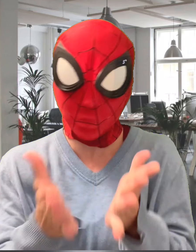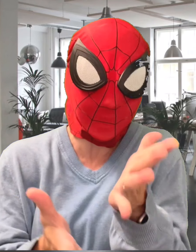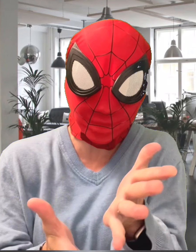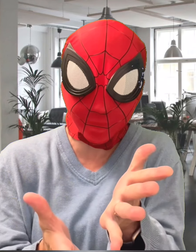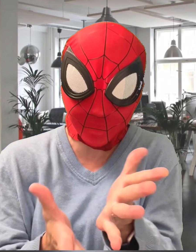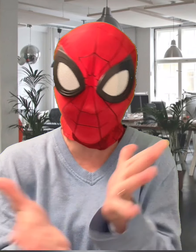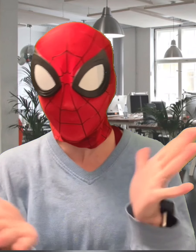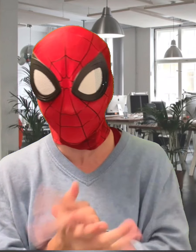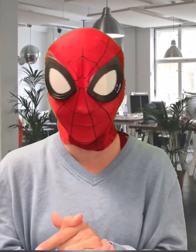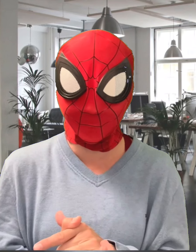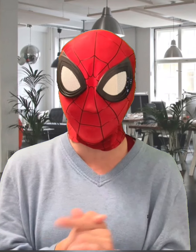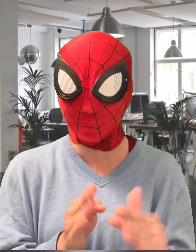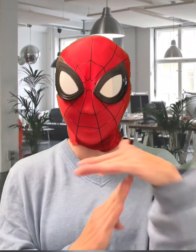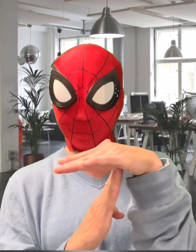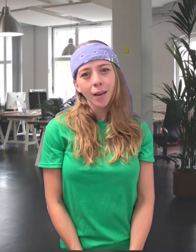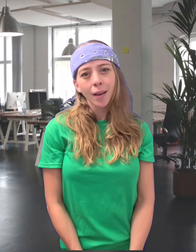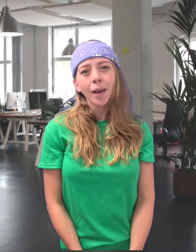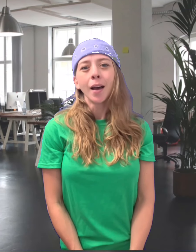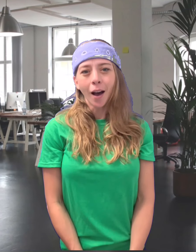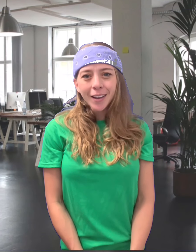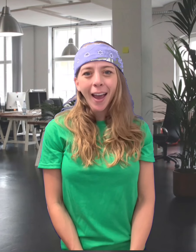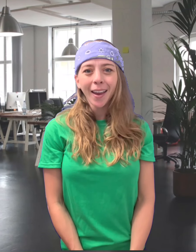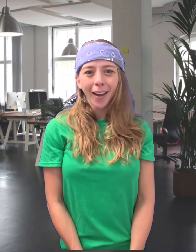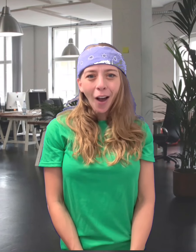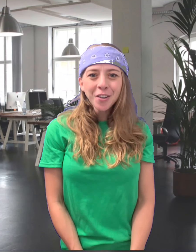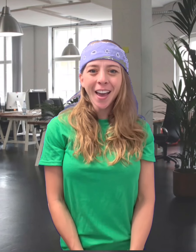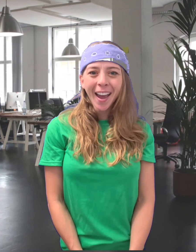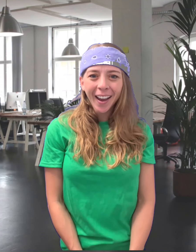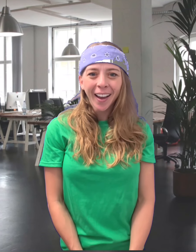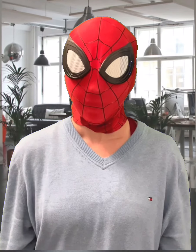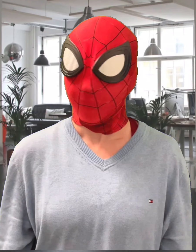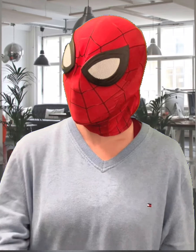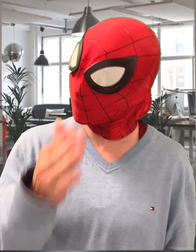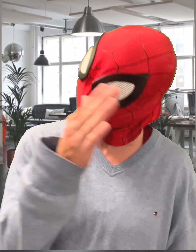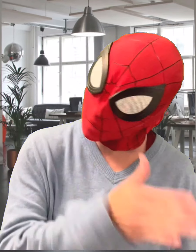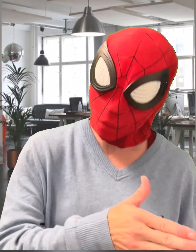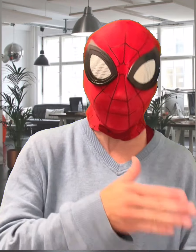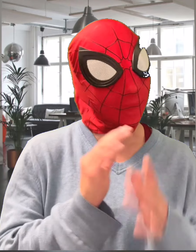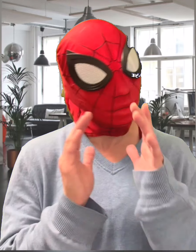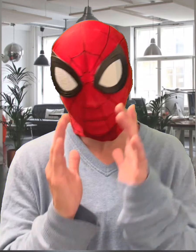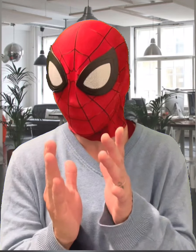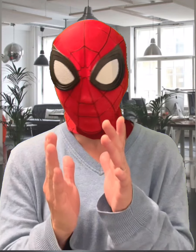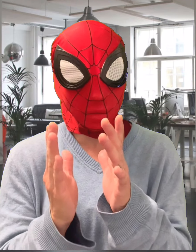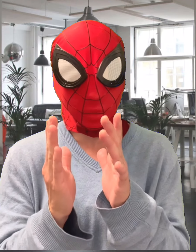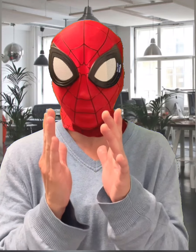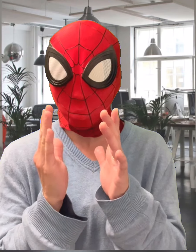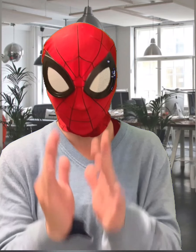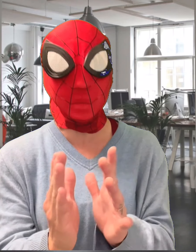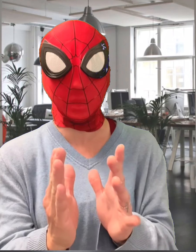teenager, so fits with the T. Okay, okay. And also, I love pizza.